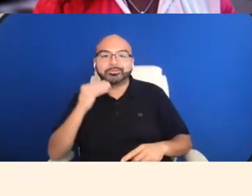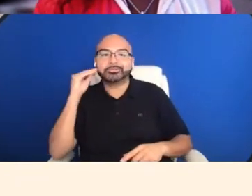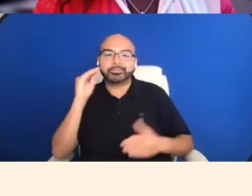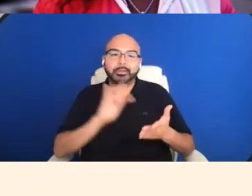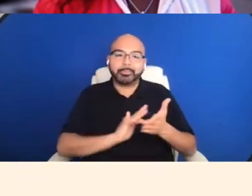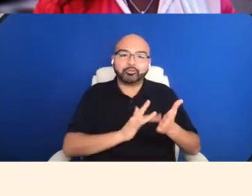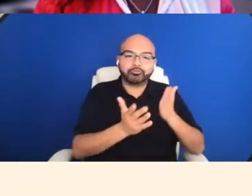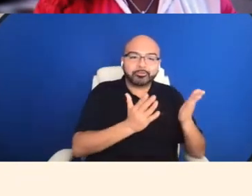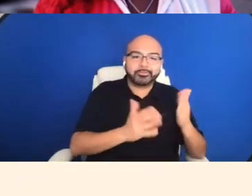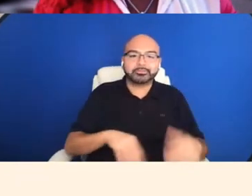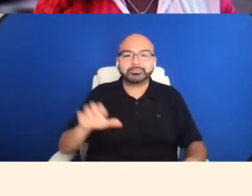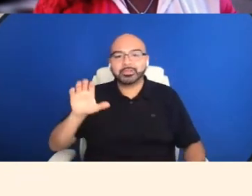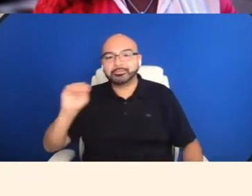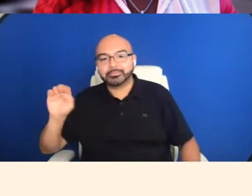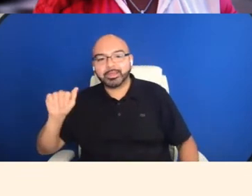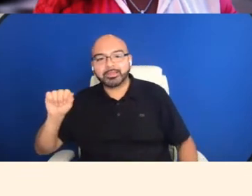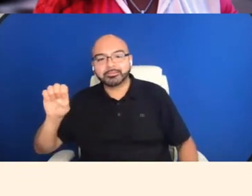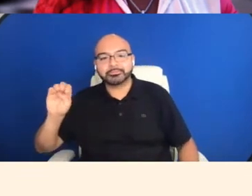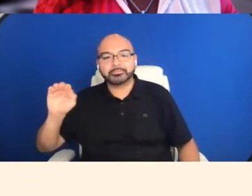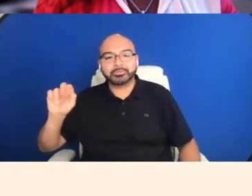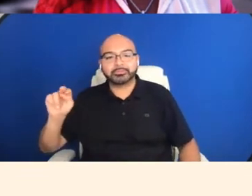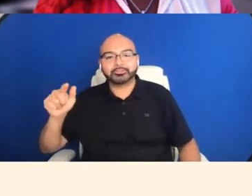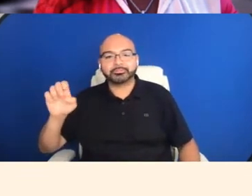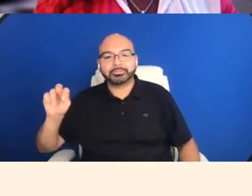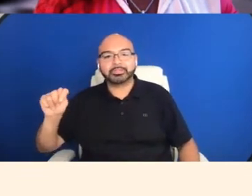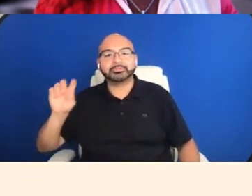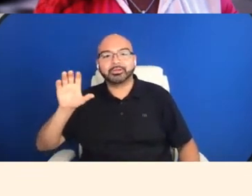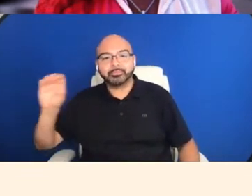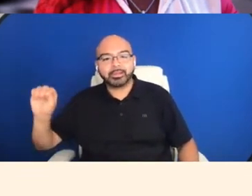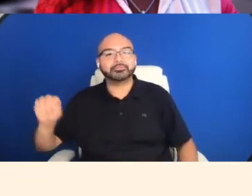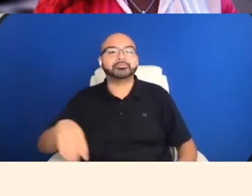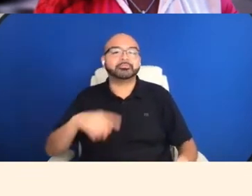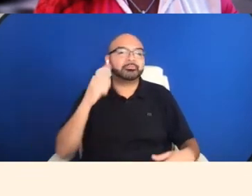case management, mental health, um,